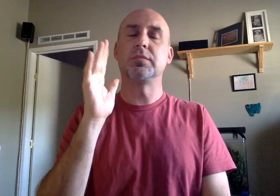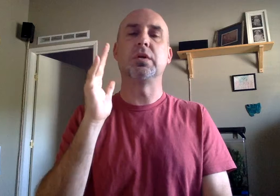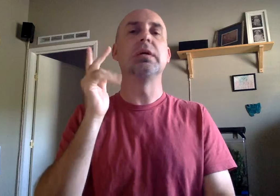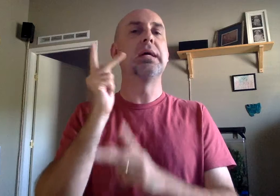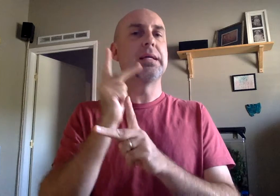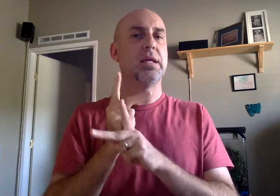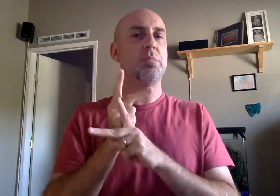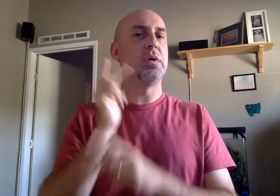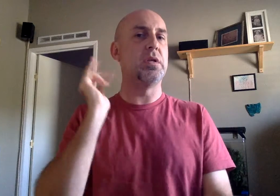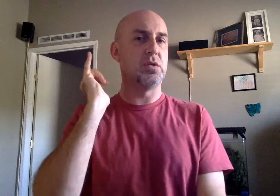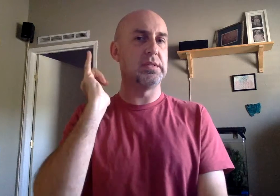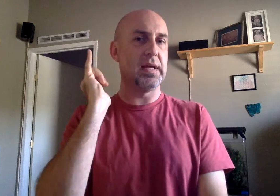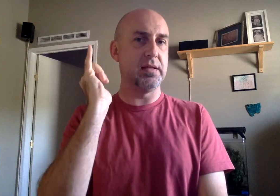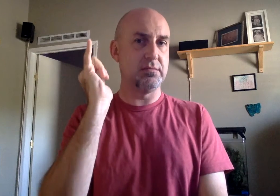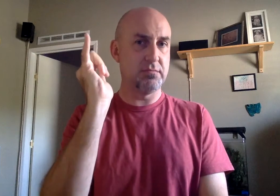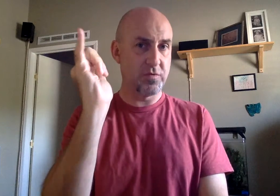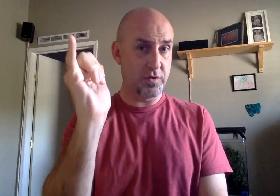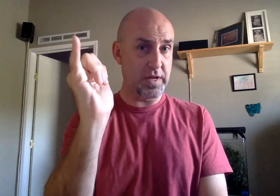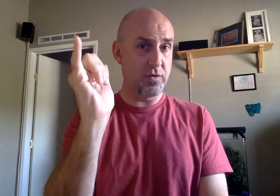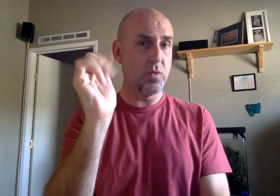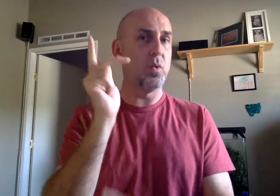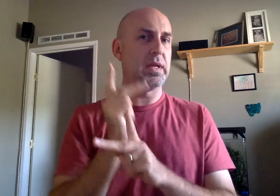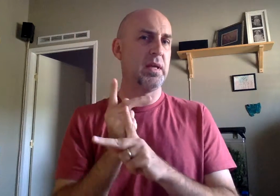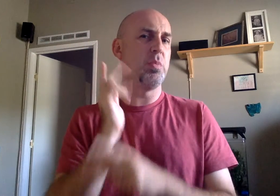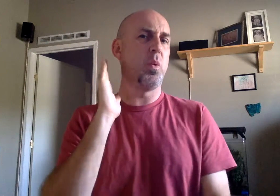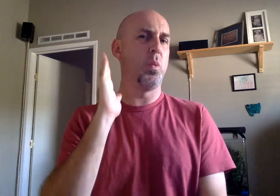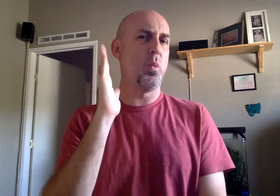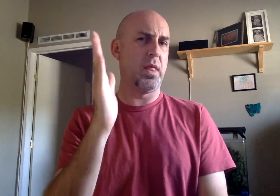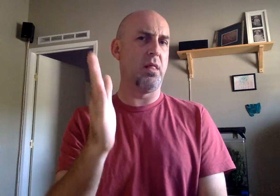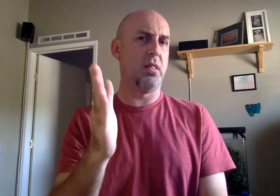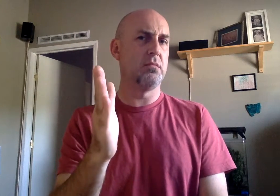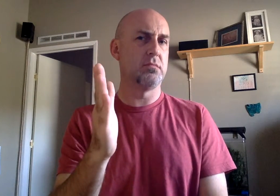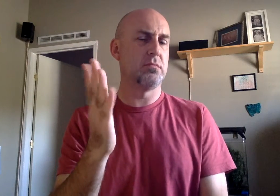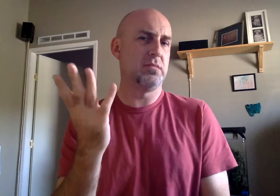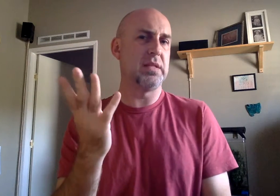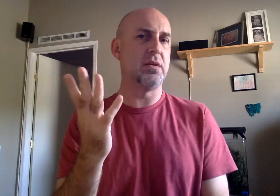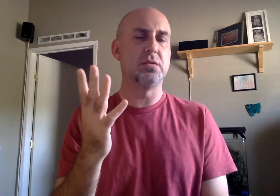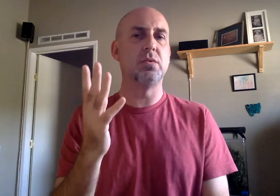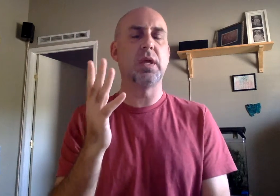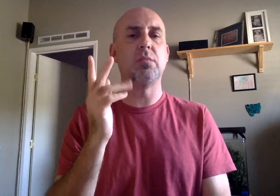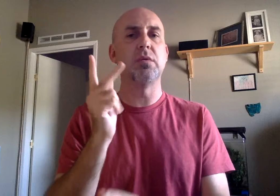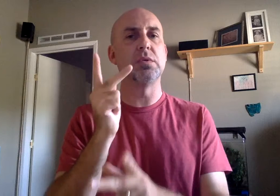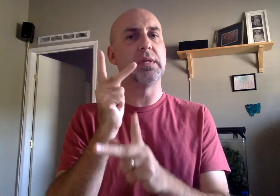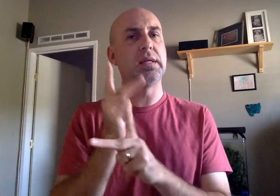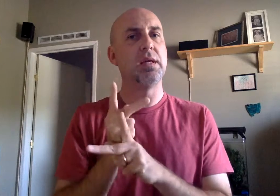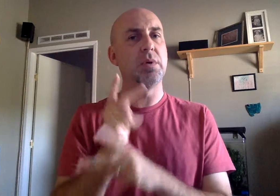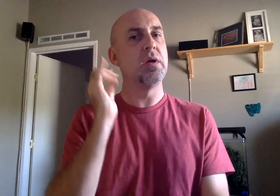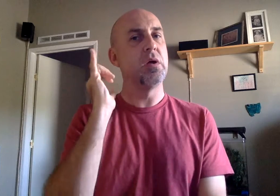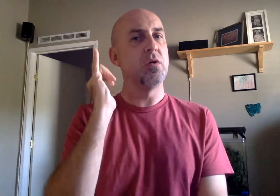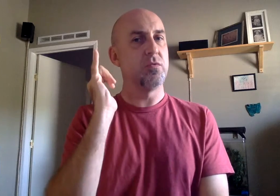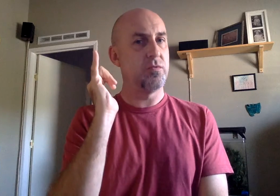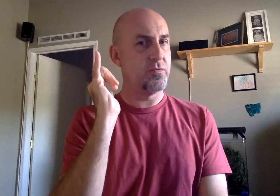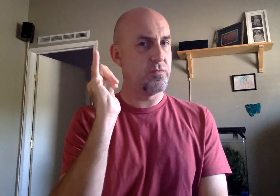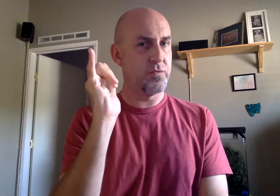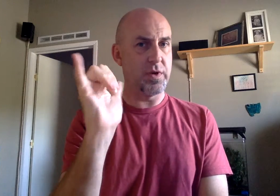sorry, keep, and you can sign forever or keep will. That's also okay, but we'll say keep forever,